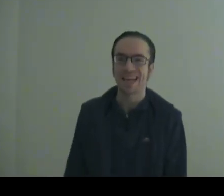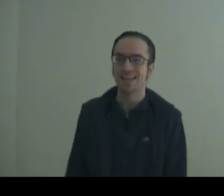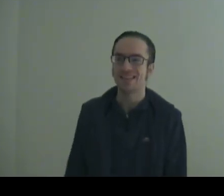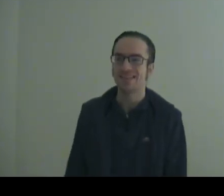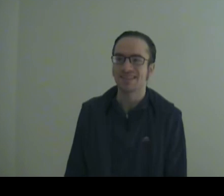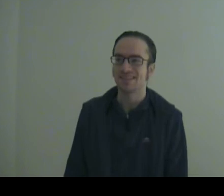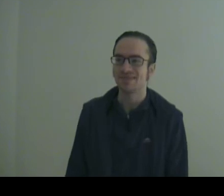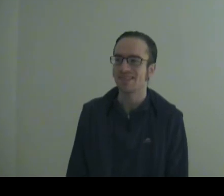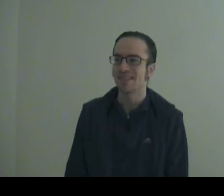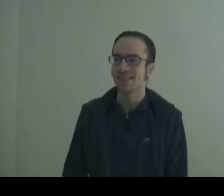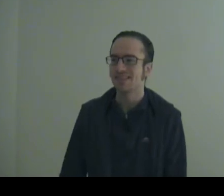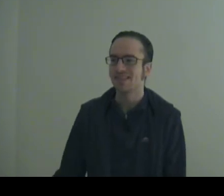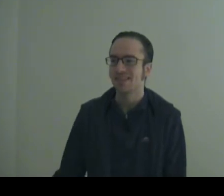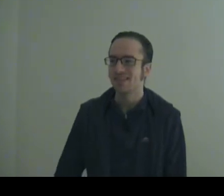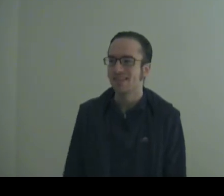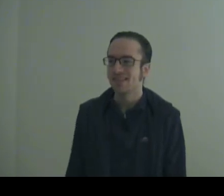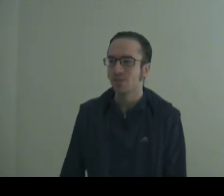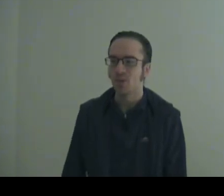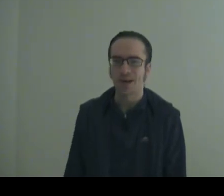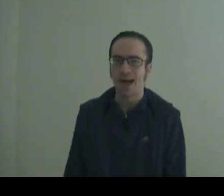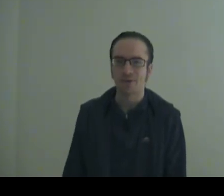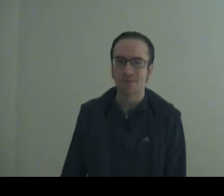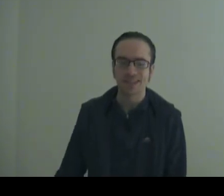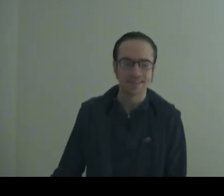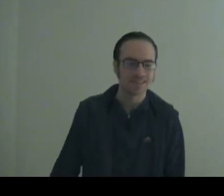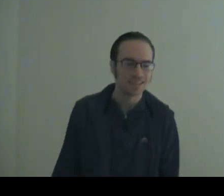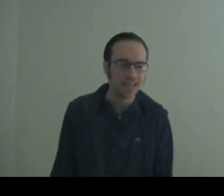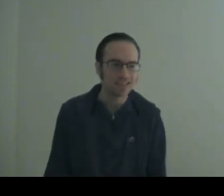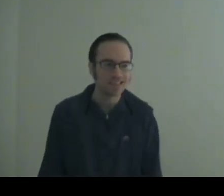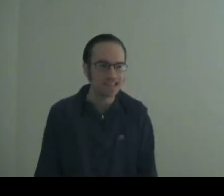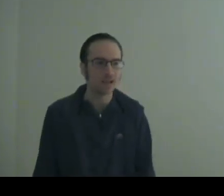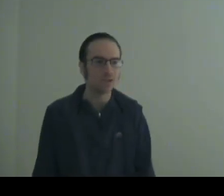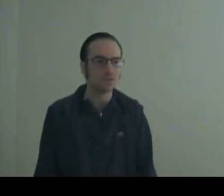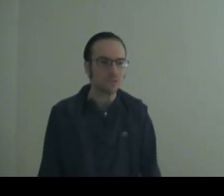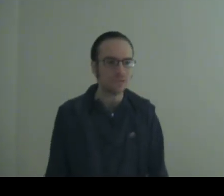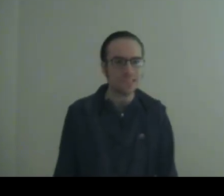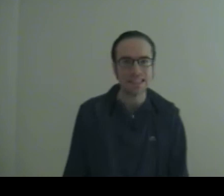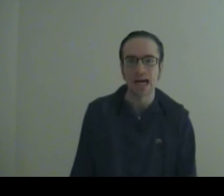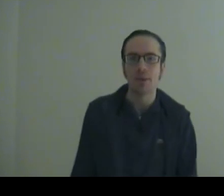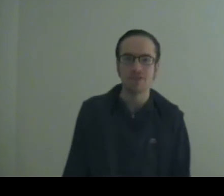it doesn't really work out. It's still really obvious